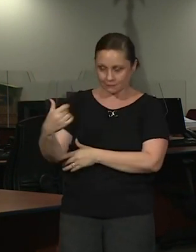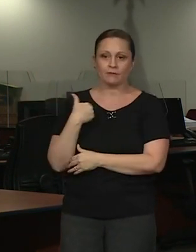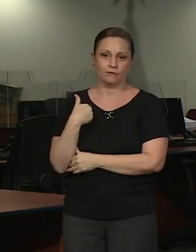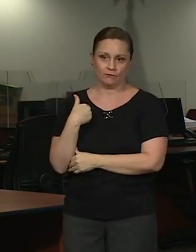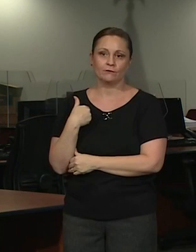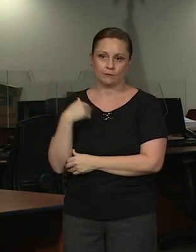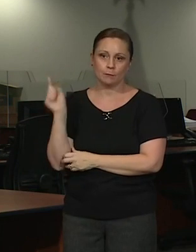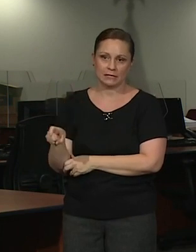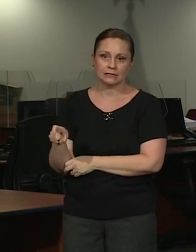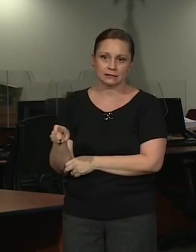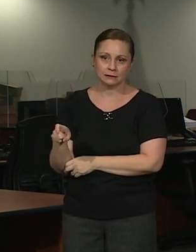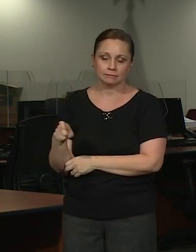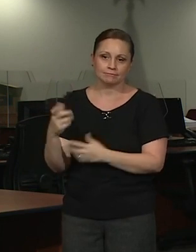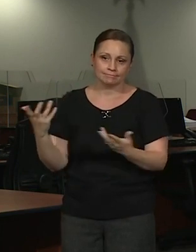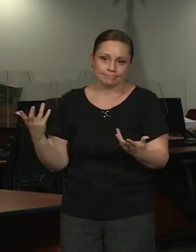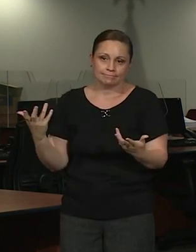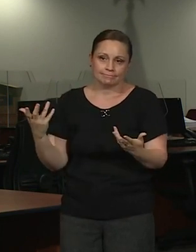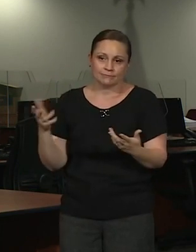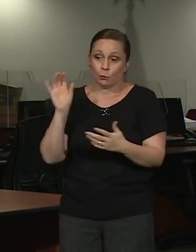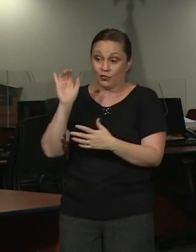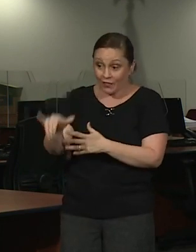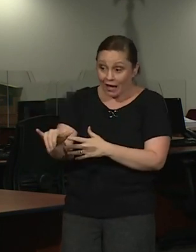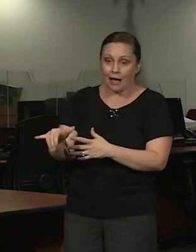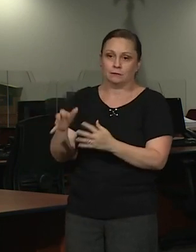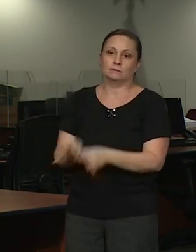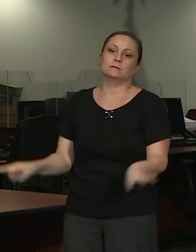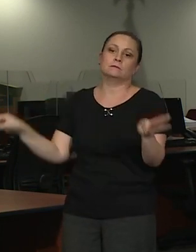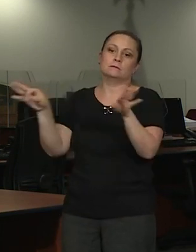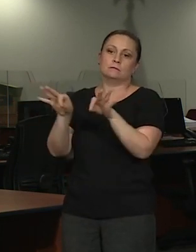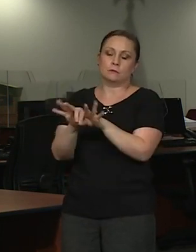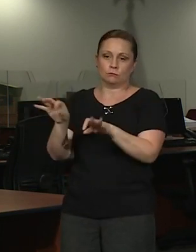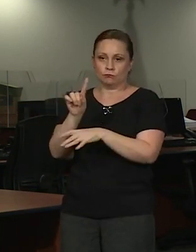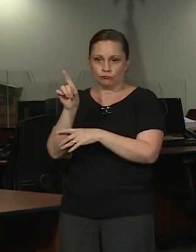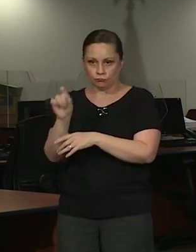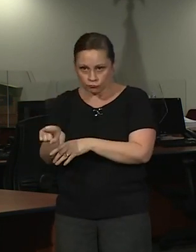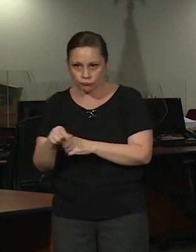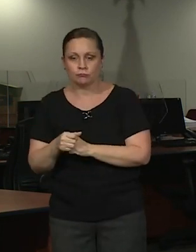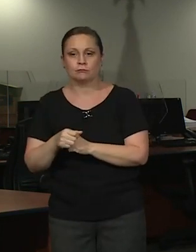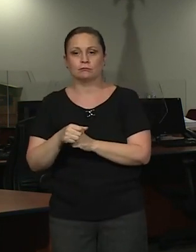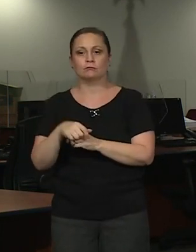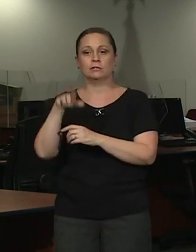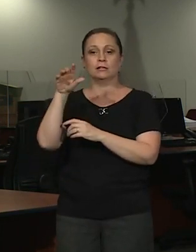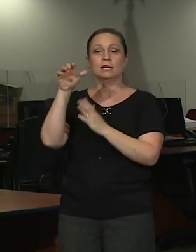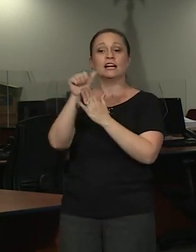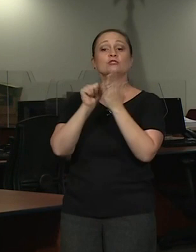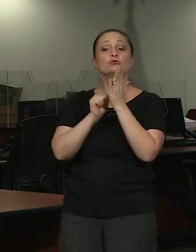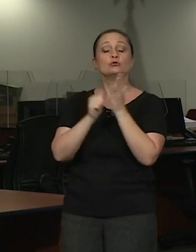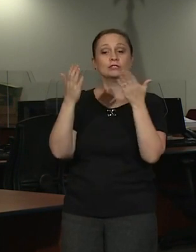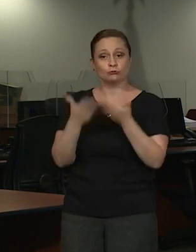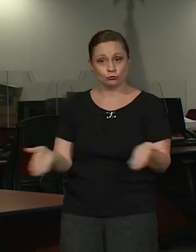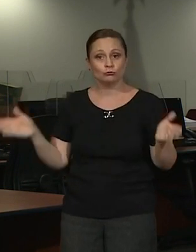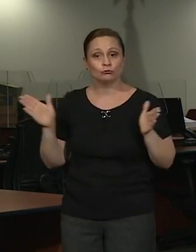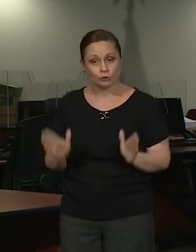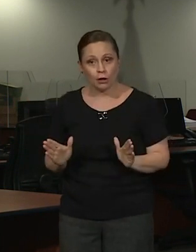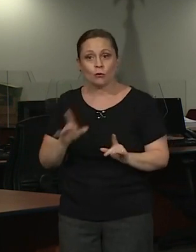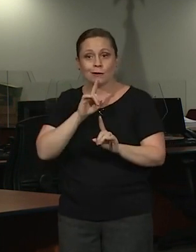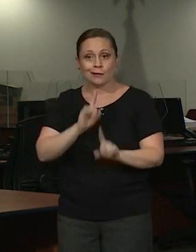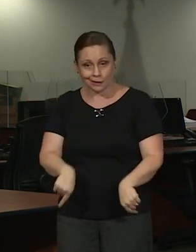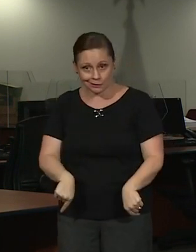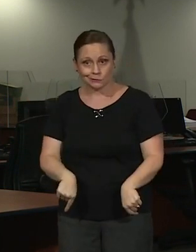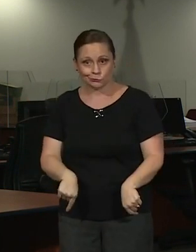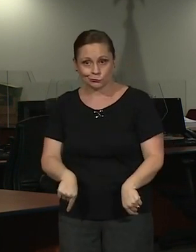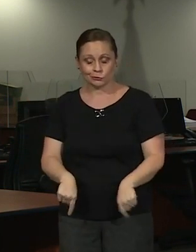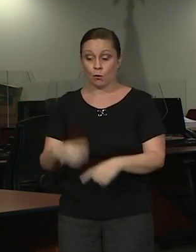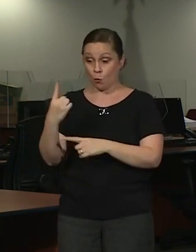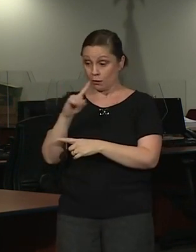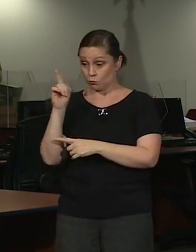is the question that I think the Attorney General answered. Is one that was raised at the time that the Heritage Act was passed, and that